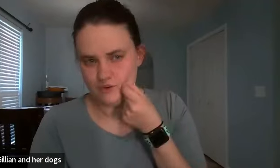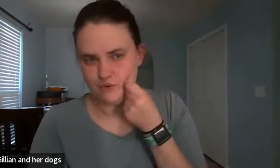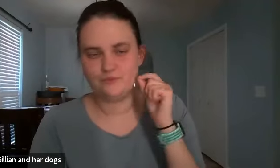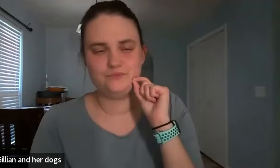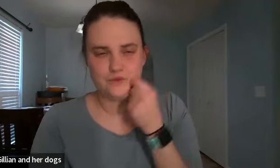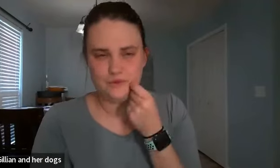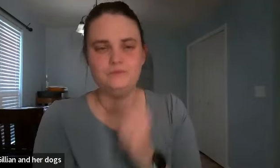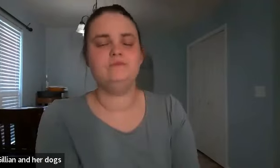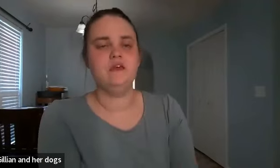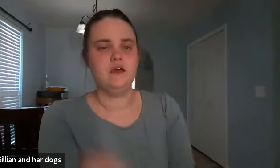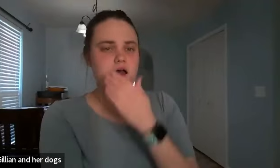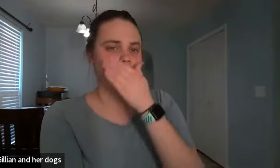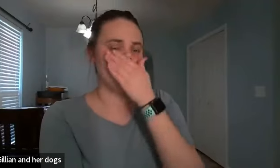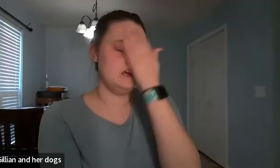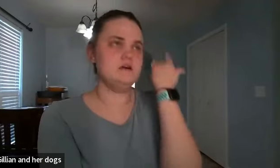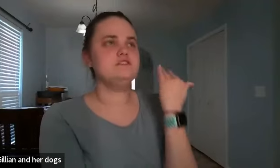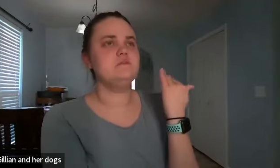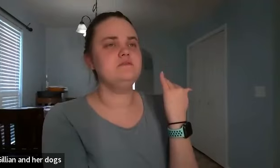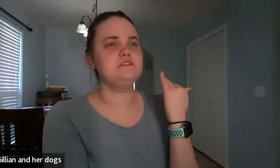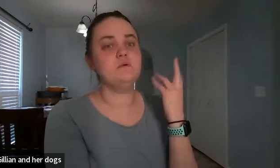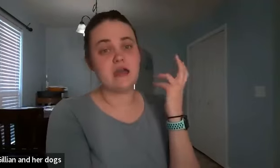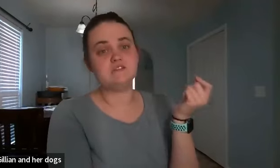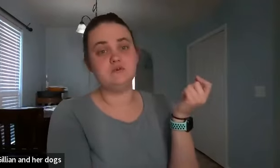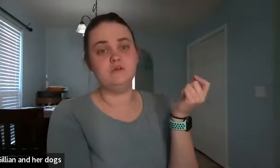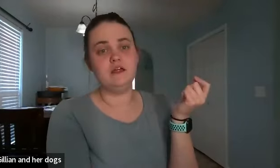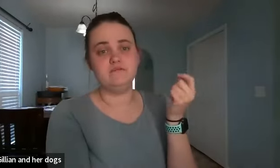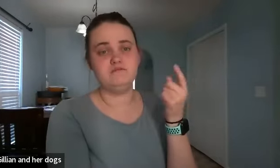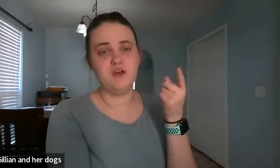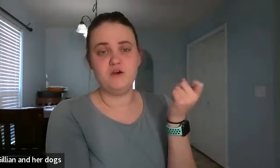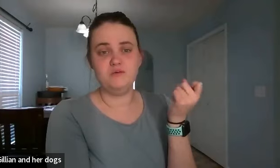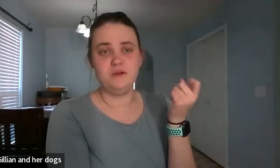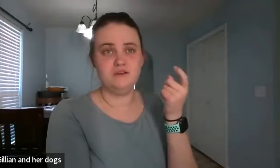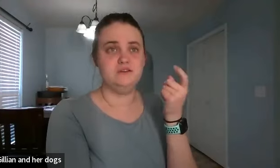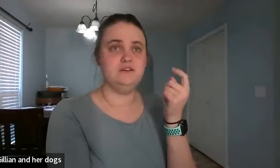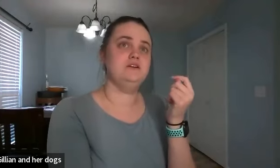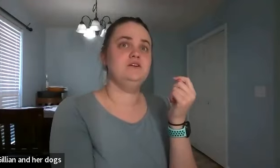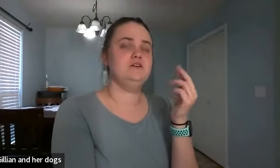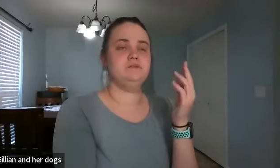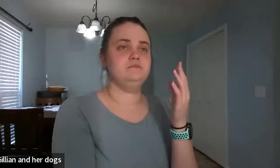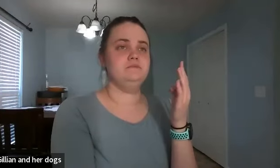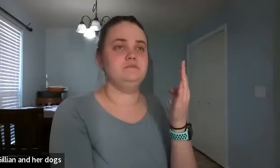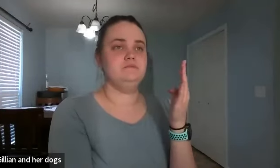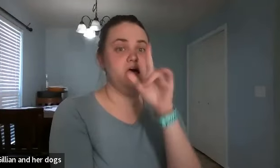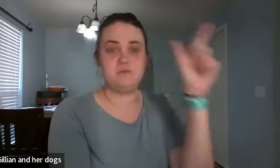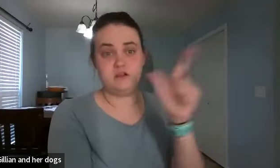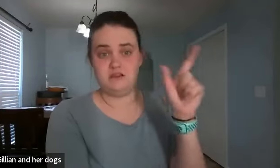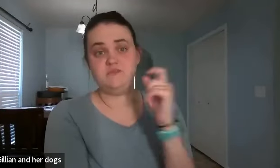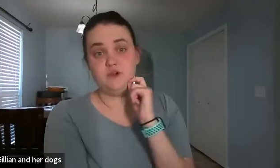Cool. Cool. That also can be if you're saying, well, that's cool. Like, oh, your library is very